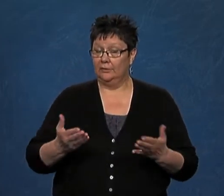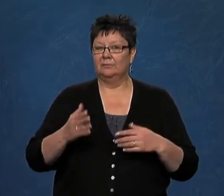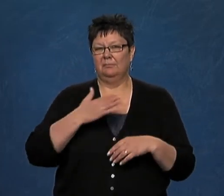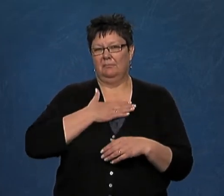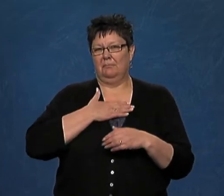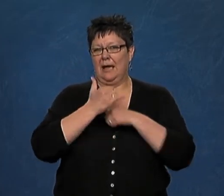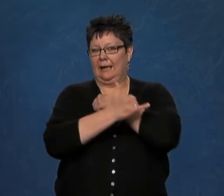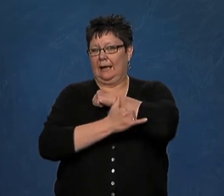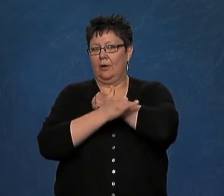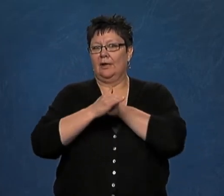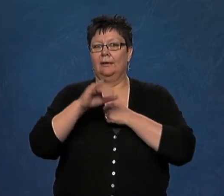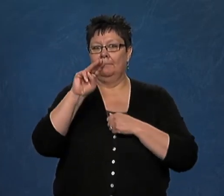difficult situation.